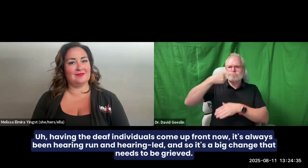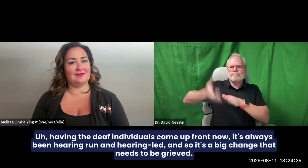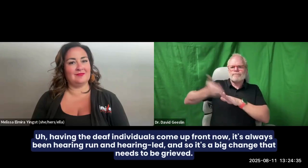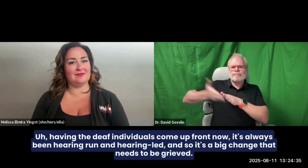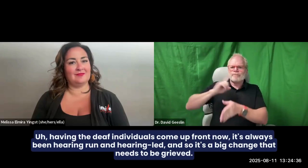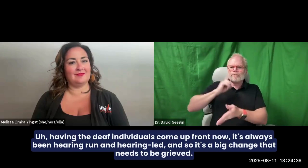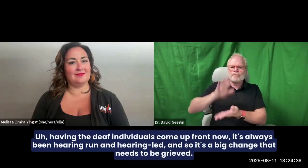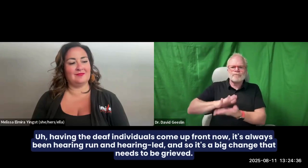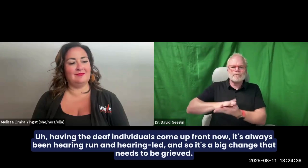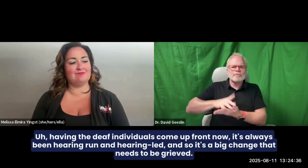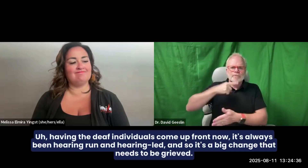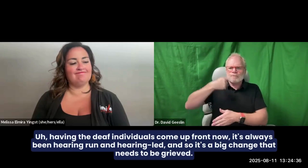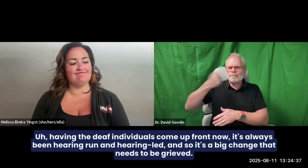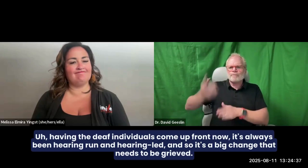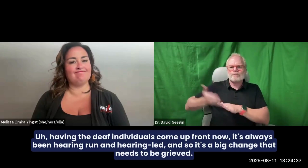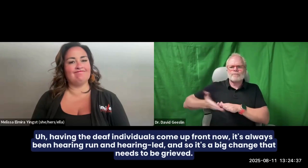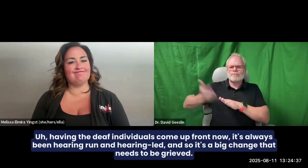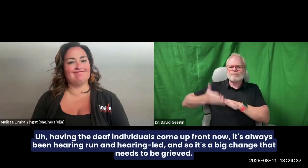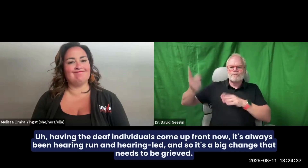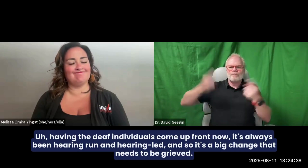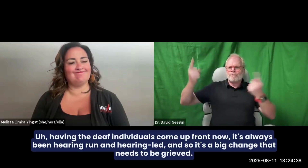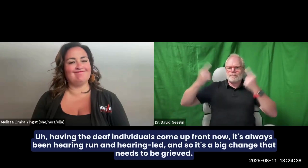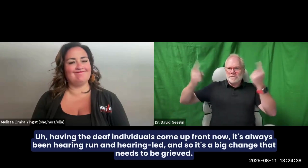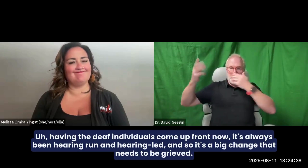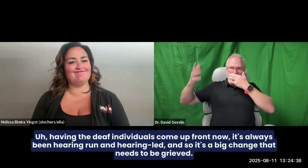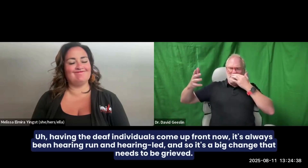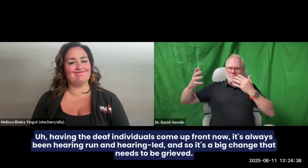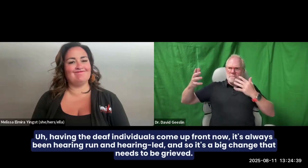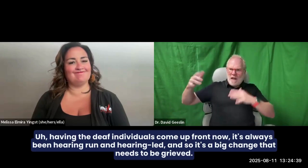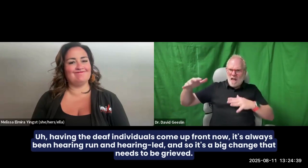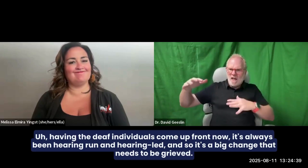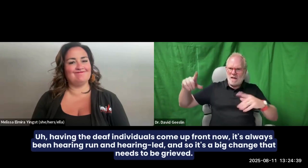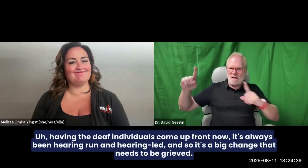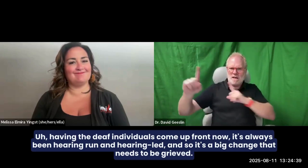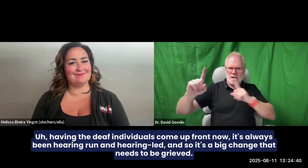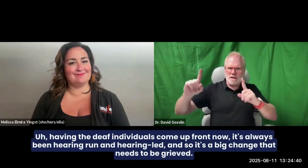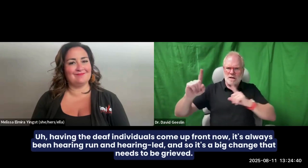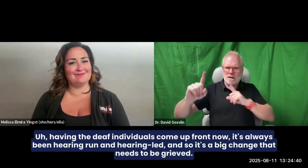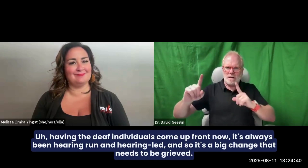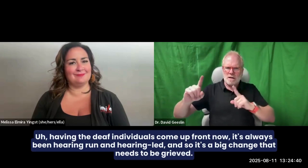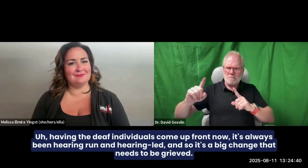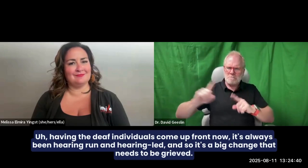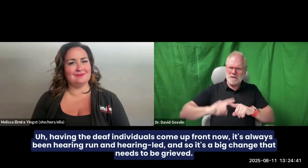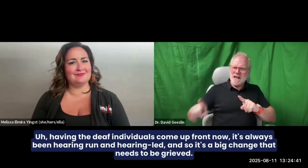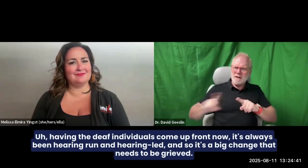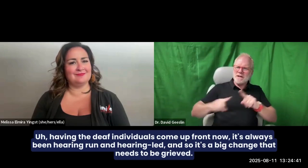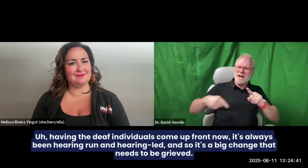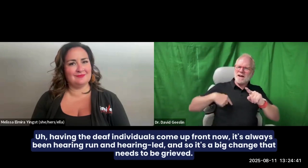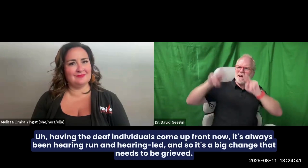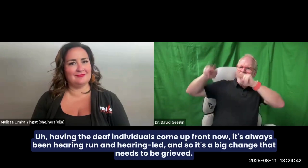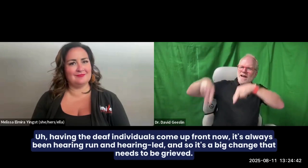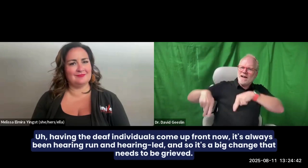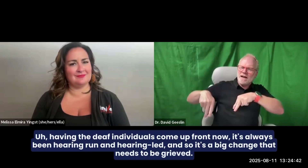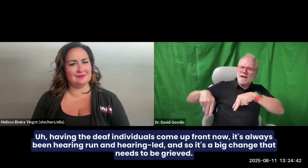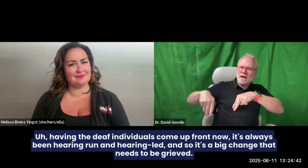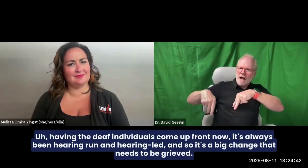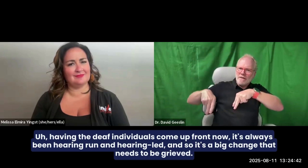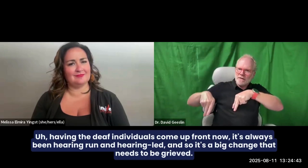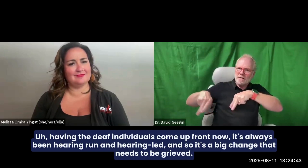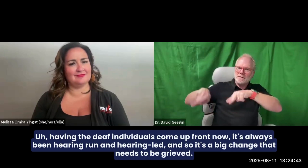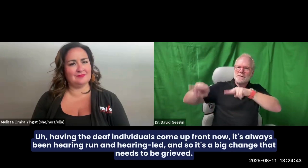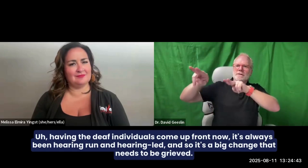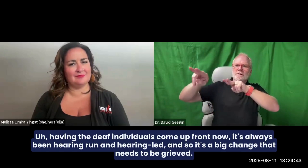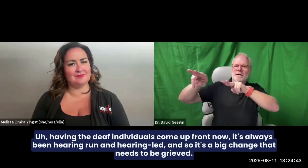as having the deaf individuals come up front. Now it's always been hearing run and hearing led, and so it's a big change that needs